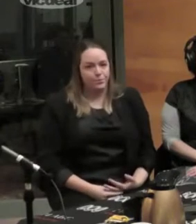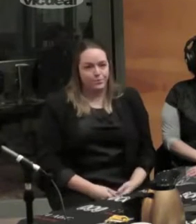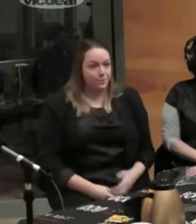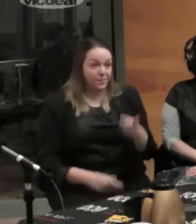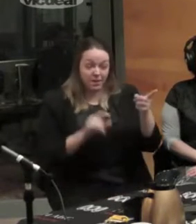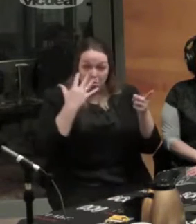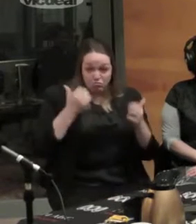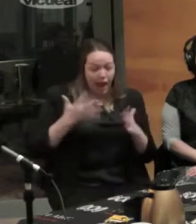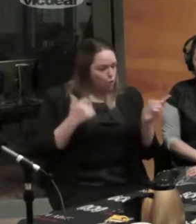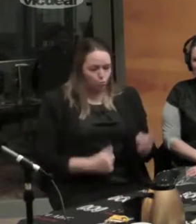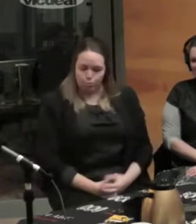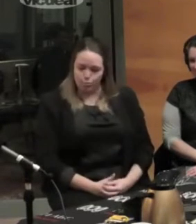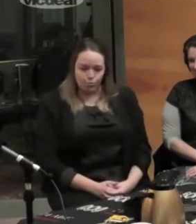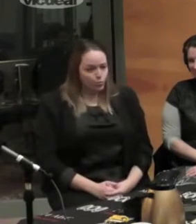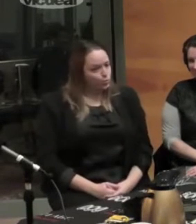When you retire? No.